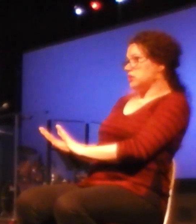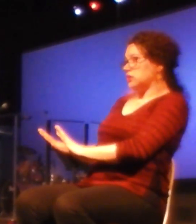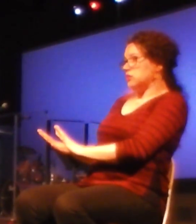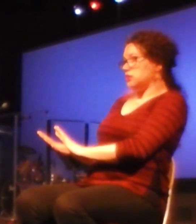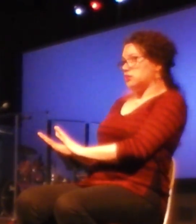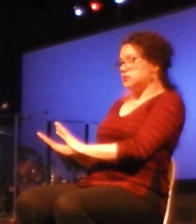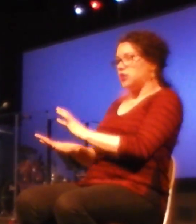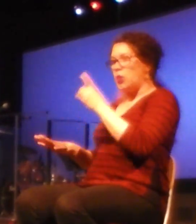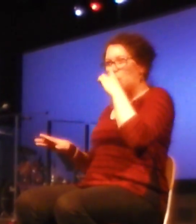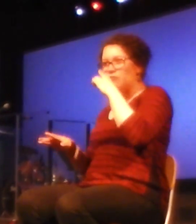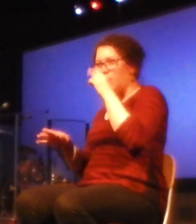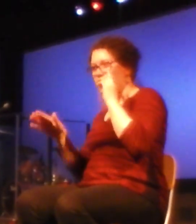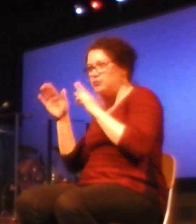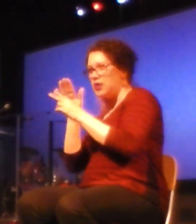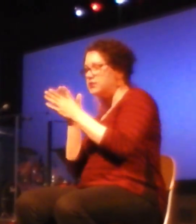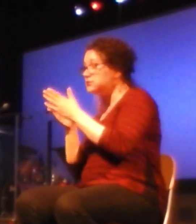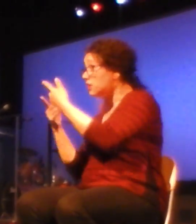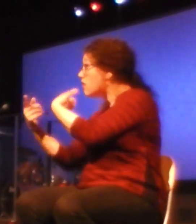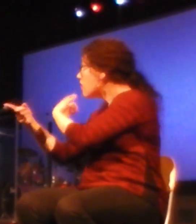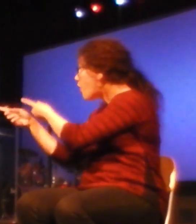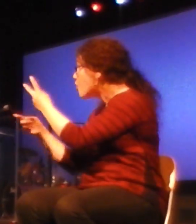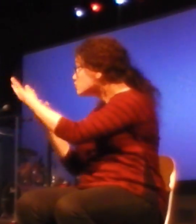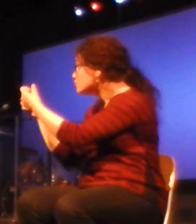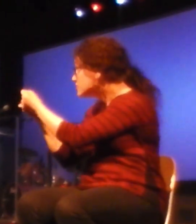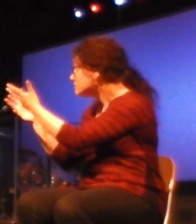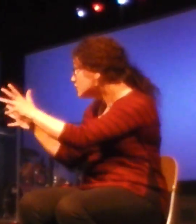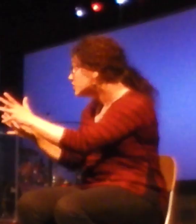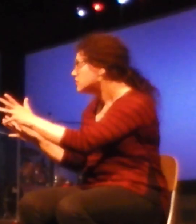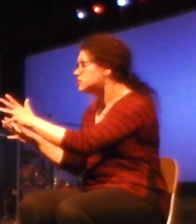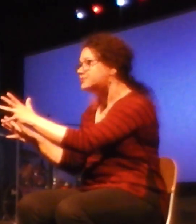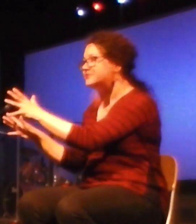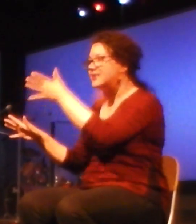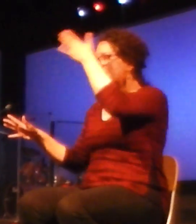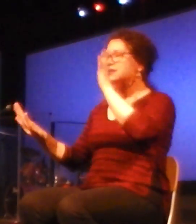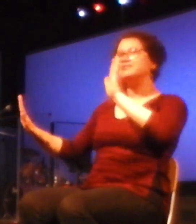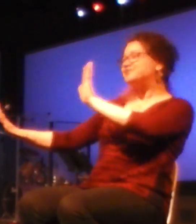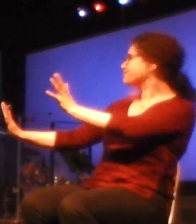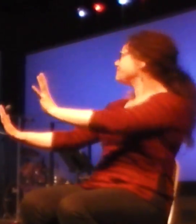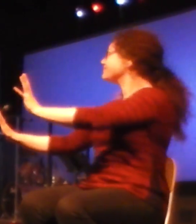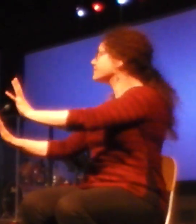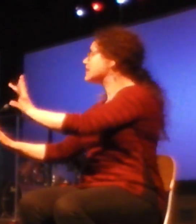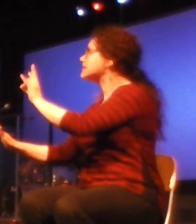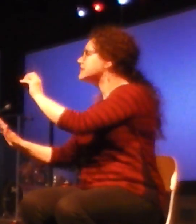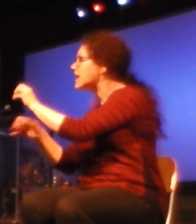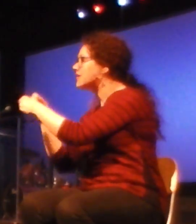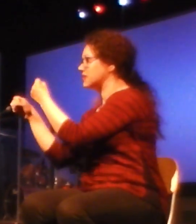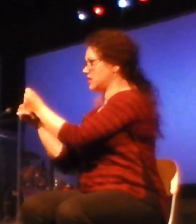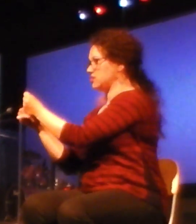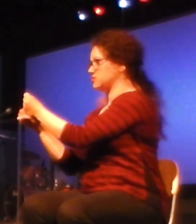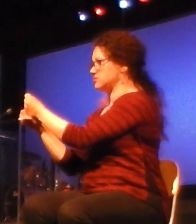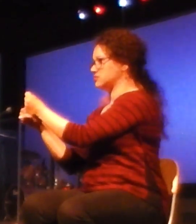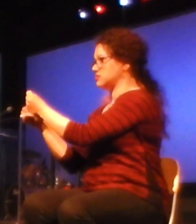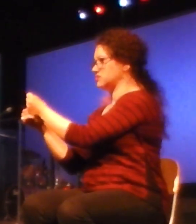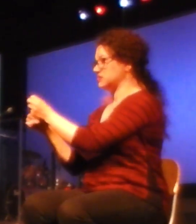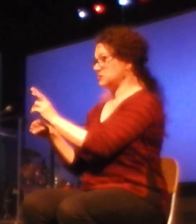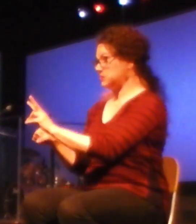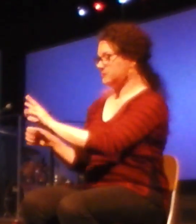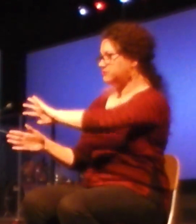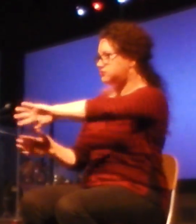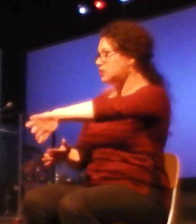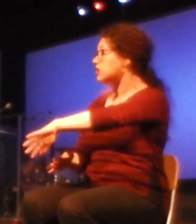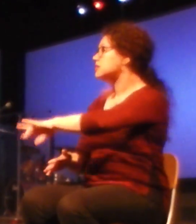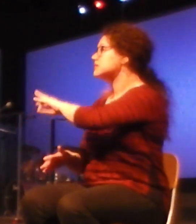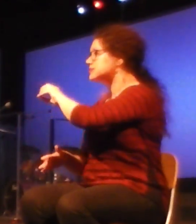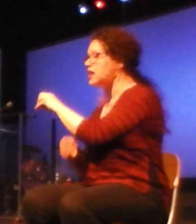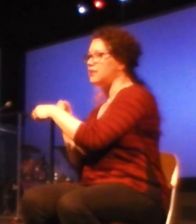like, no. 70 years. 70 years. And so there's this quote in